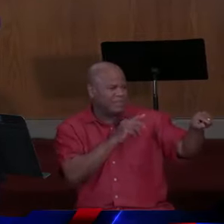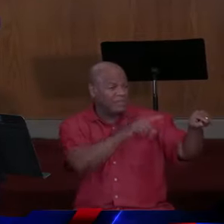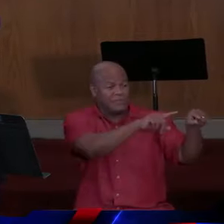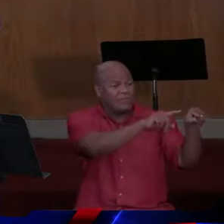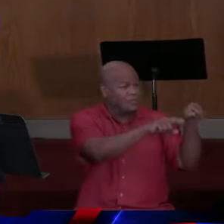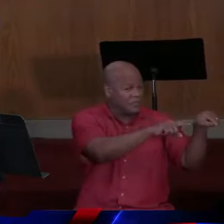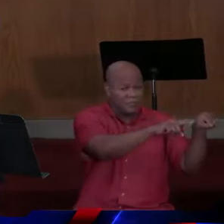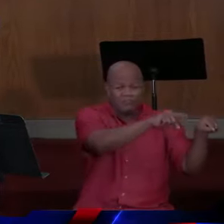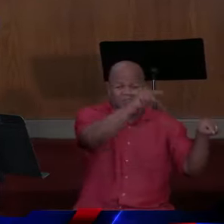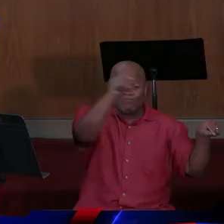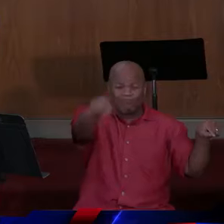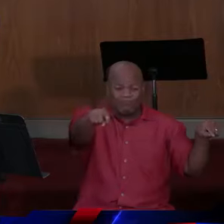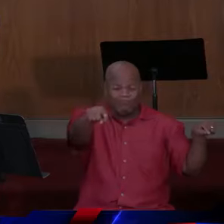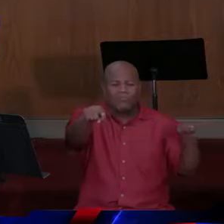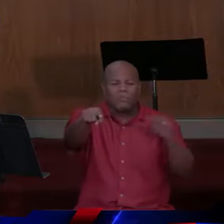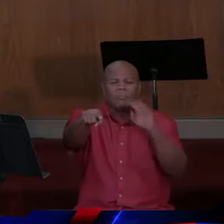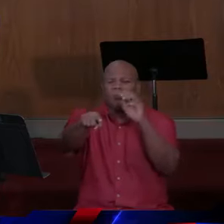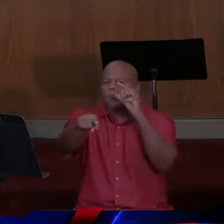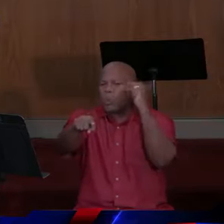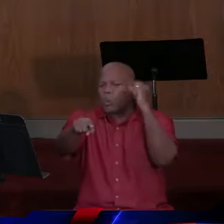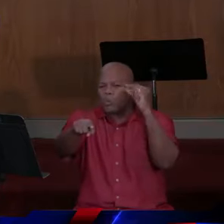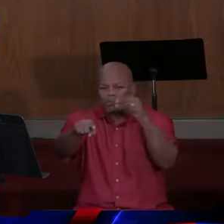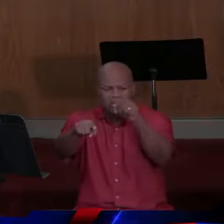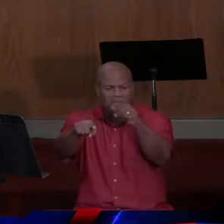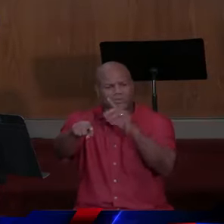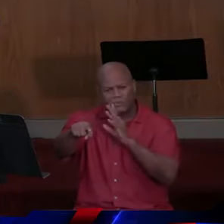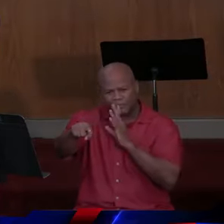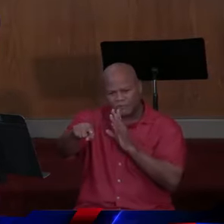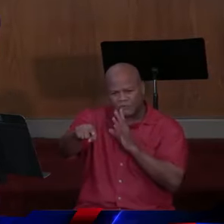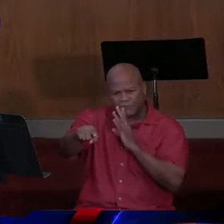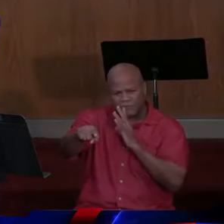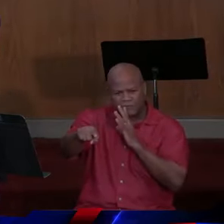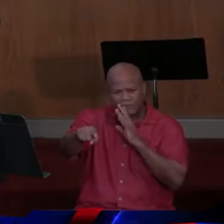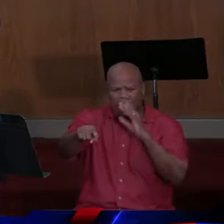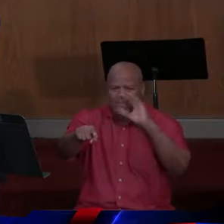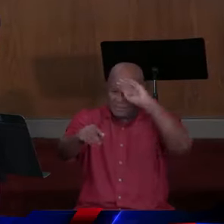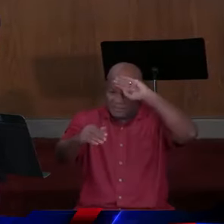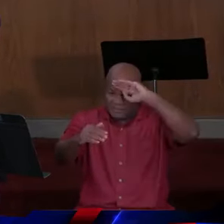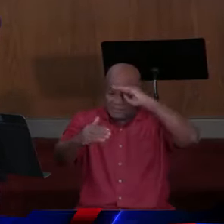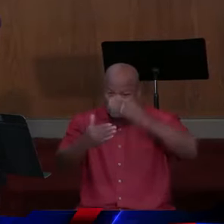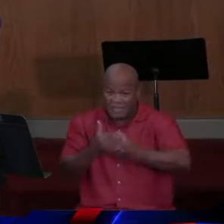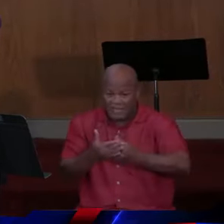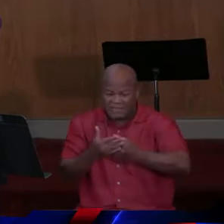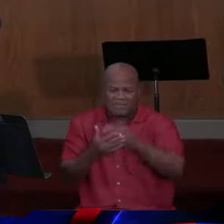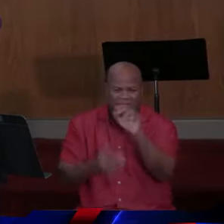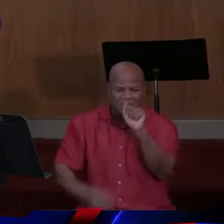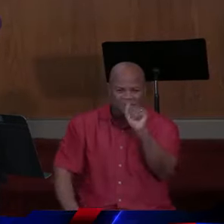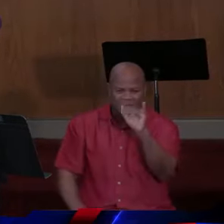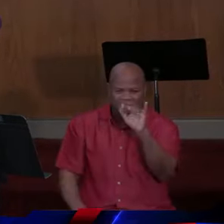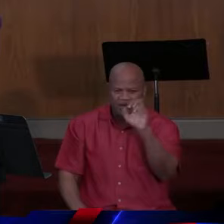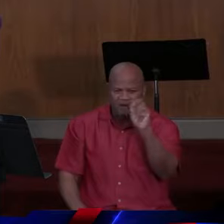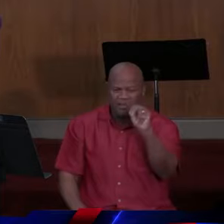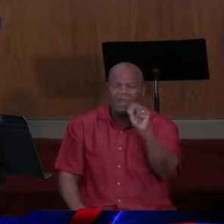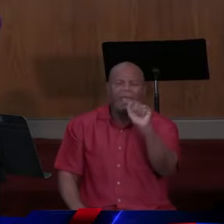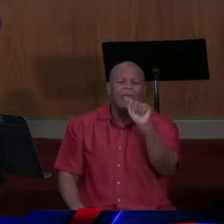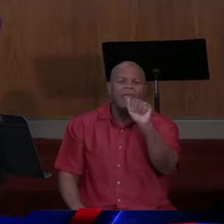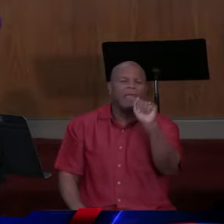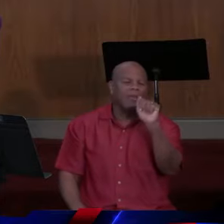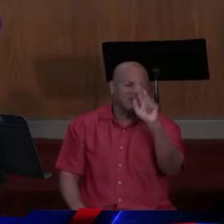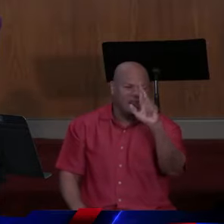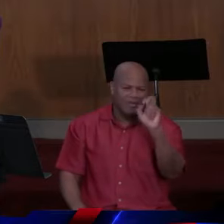sons, saying this, on this wise ye shall bless the children of Israel, saying unto them, the Lord bless